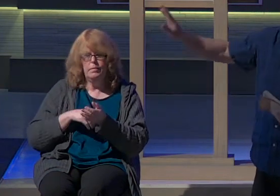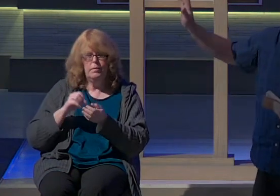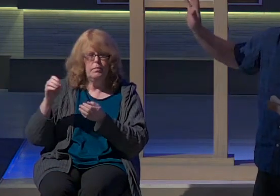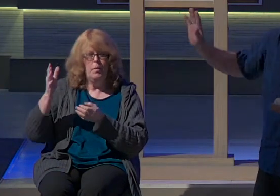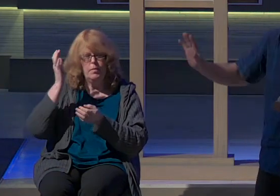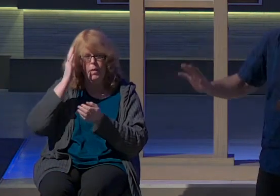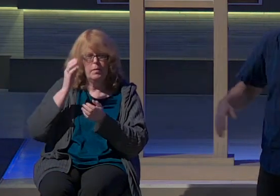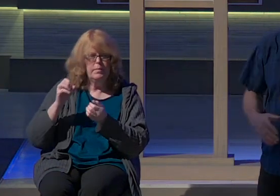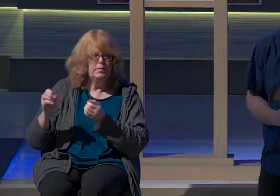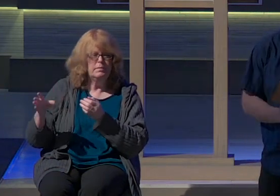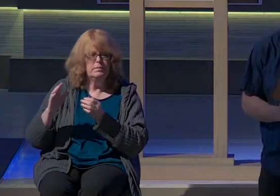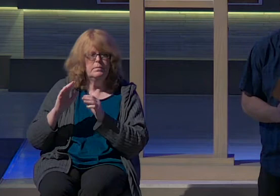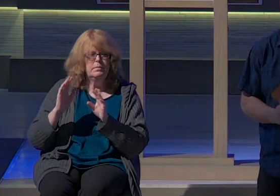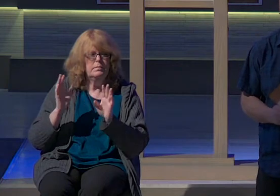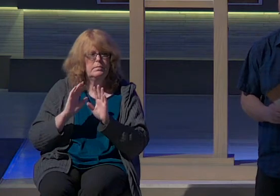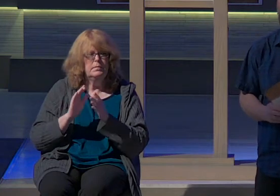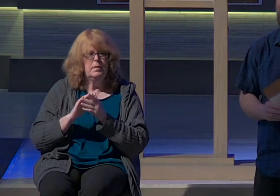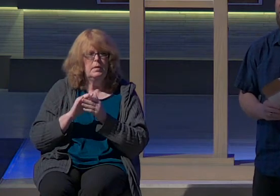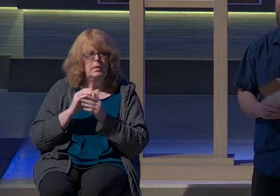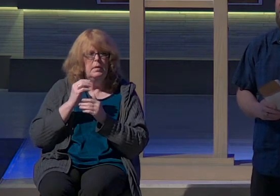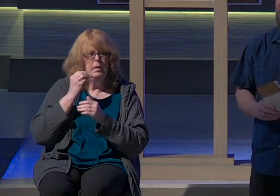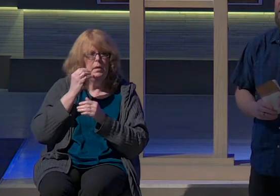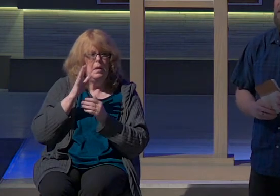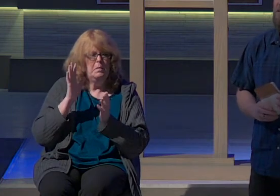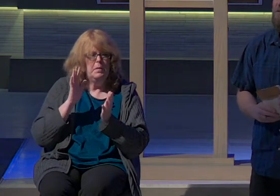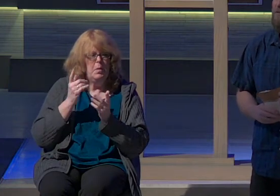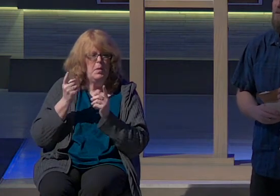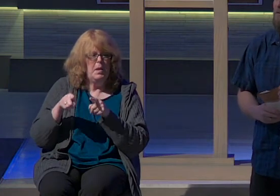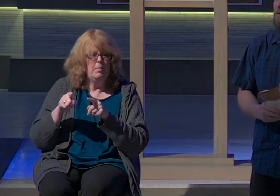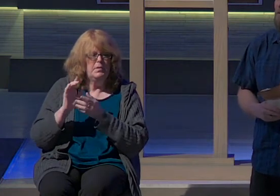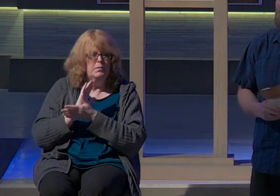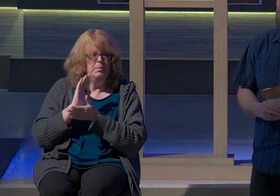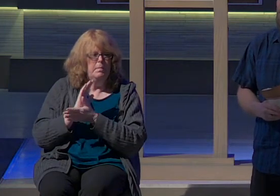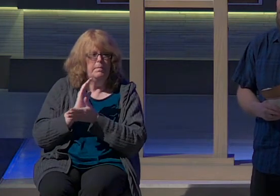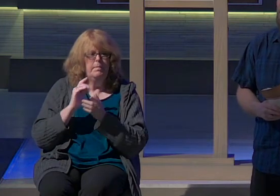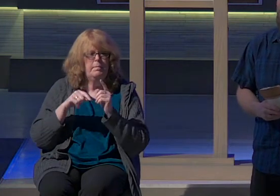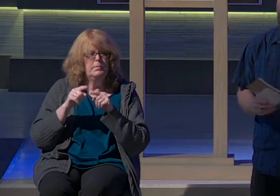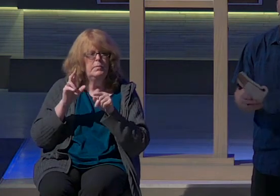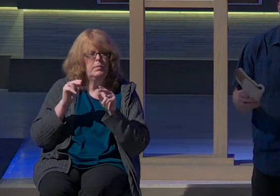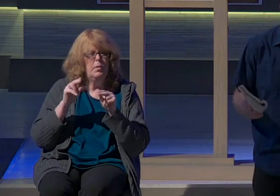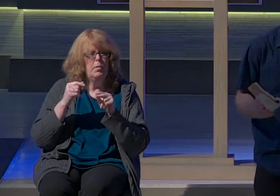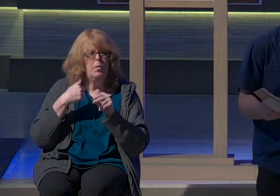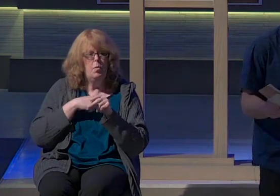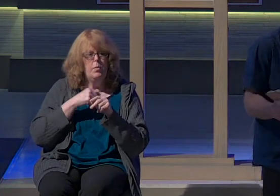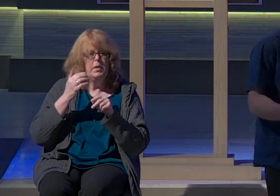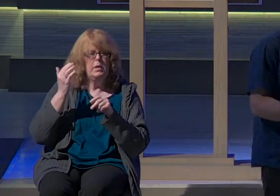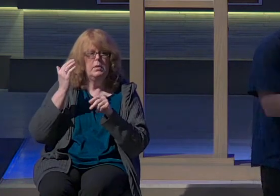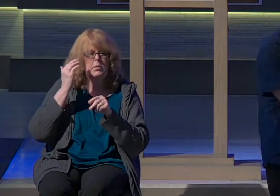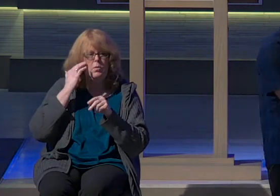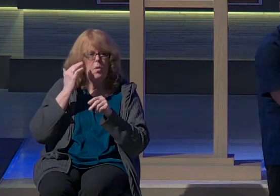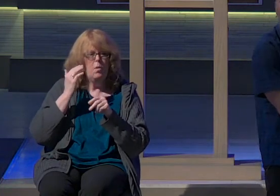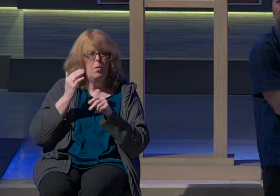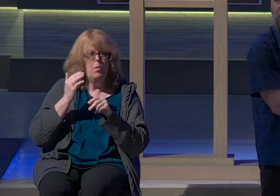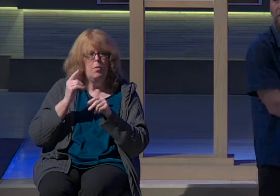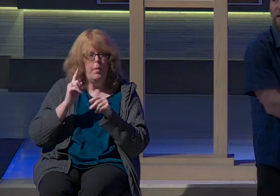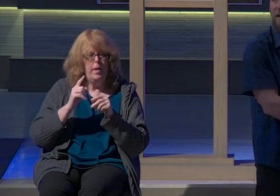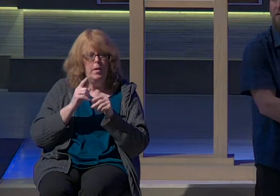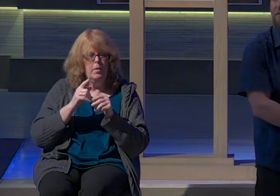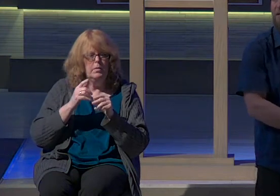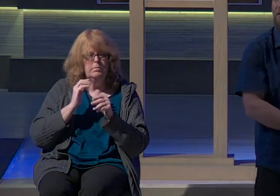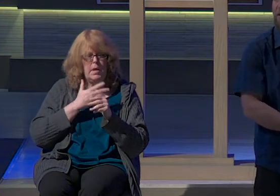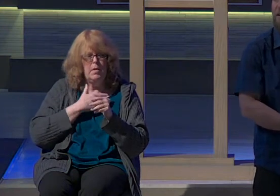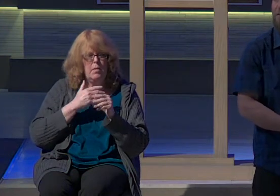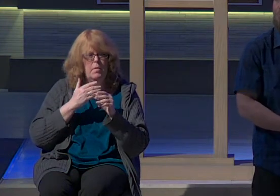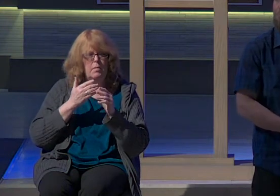wherever it goes, I have no idea. I don't even care. No. We know where we lay the body of our